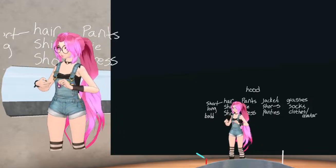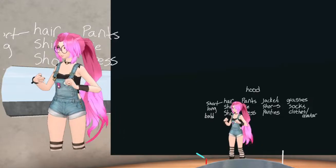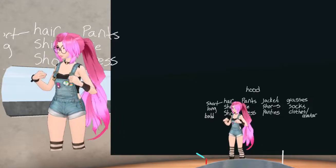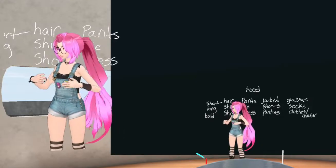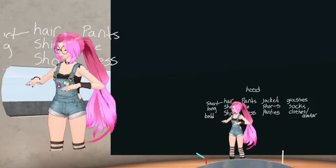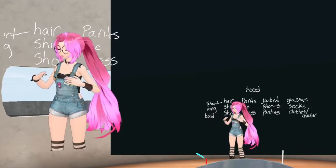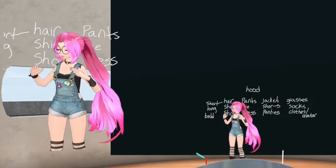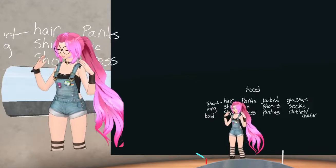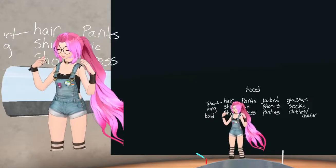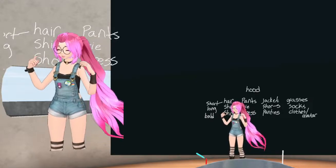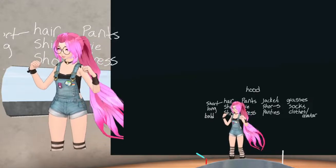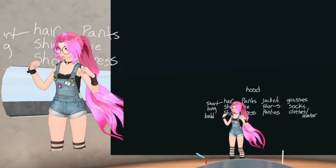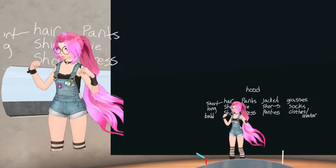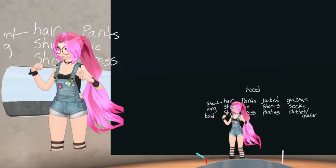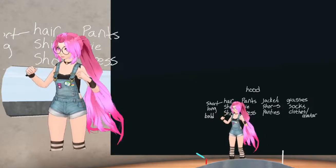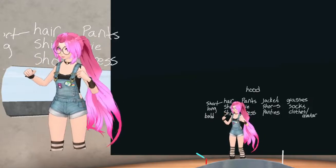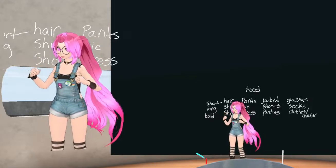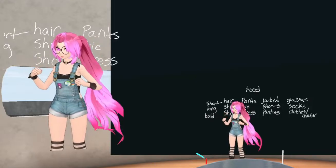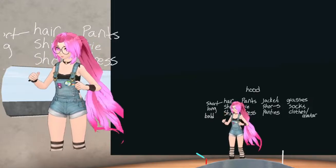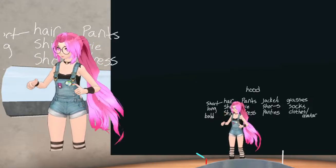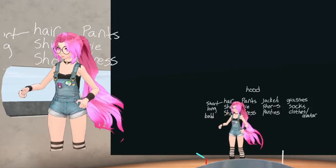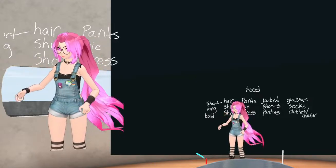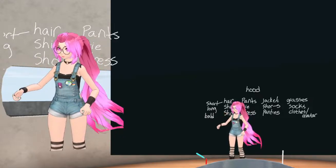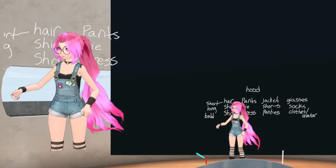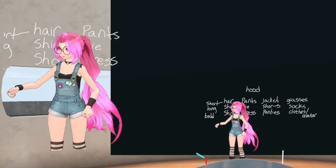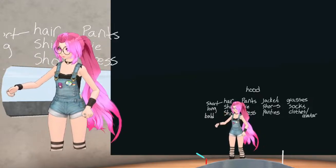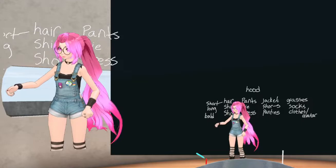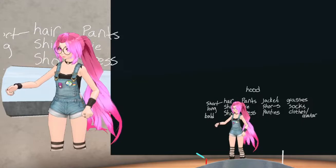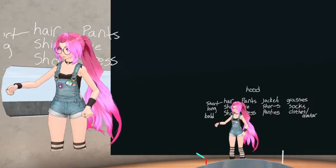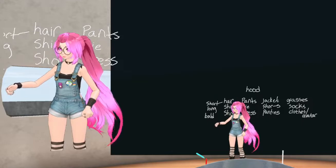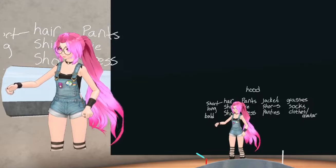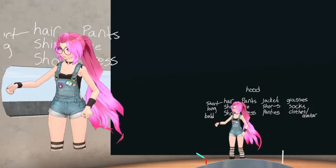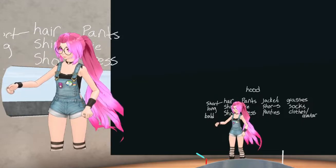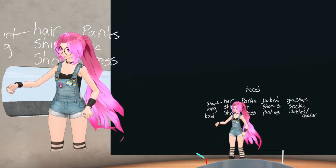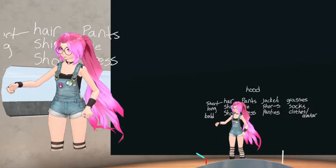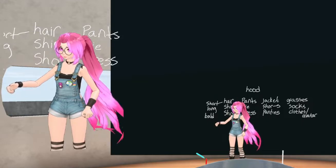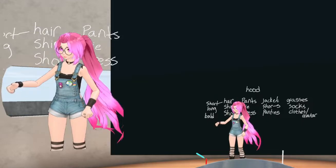could change your avatar so it's not disrupting.